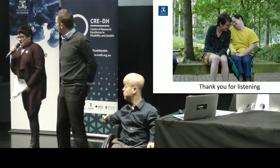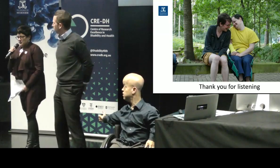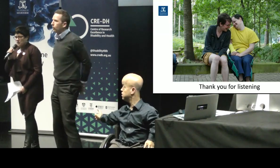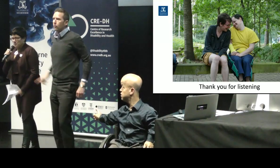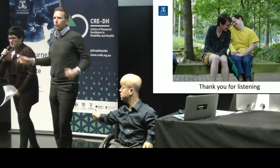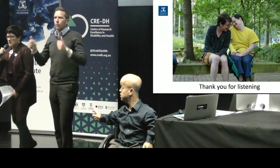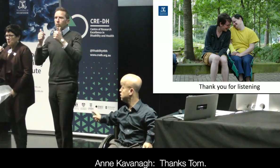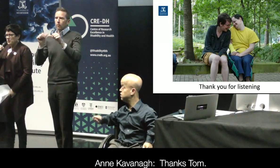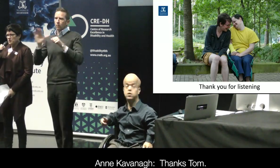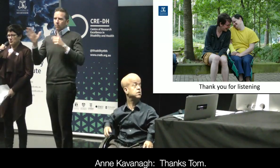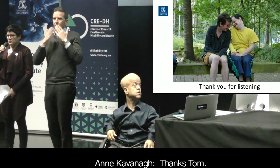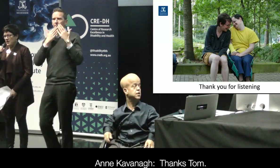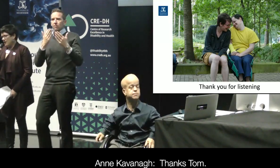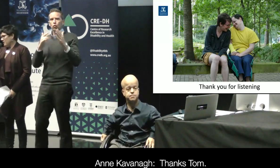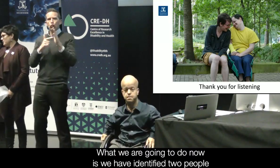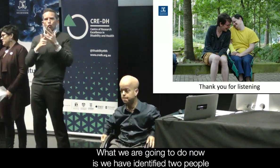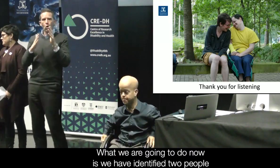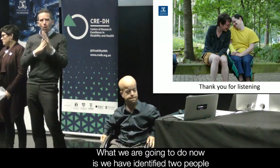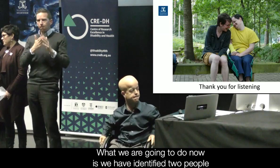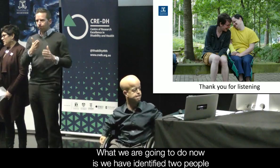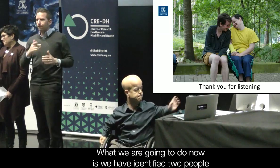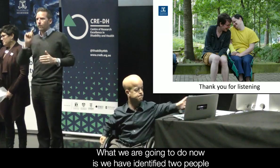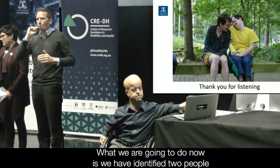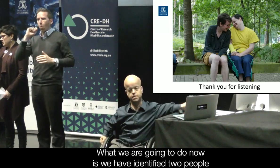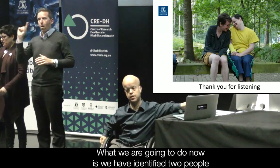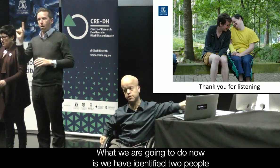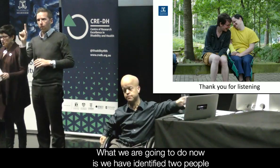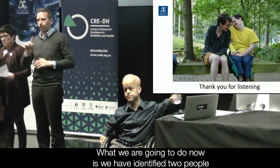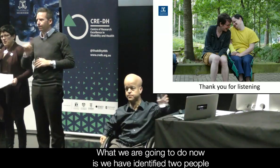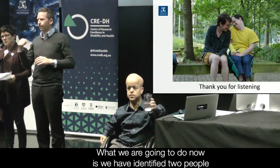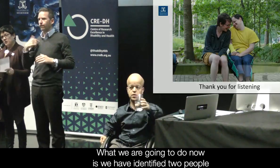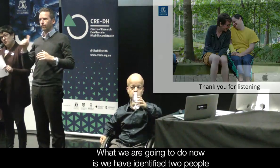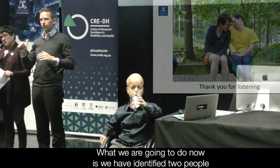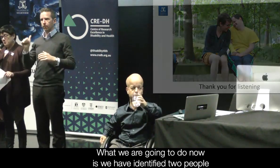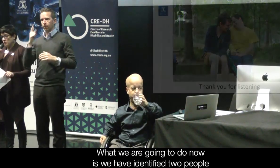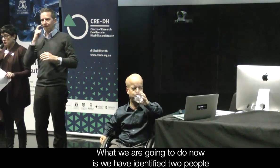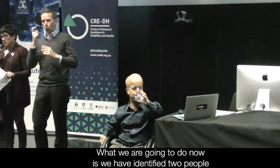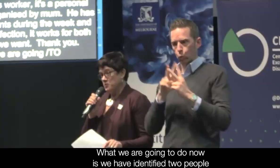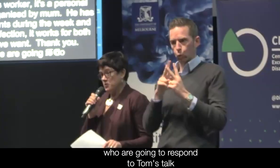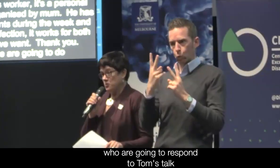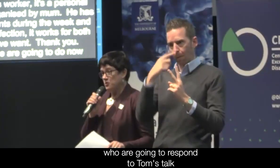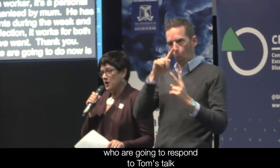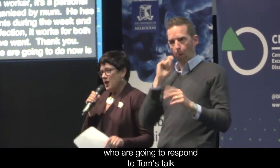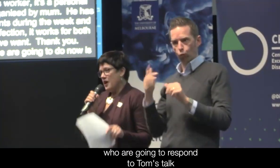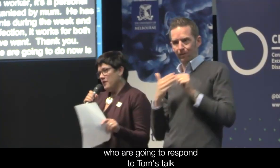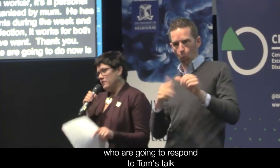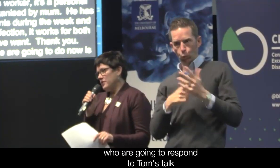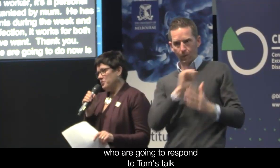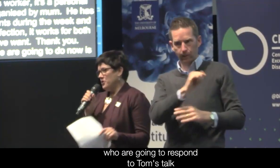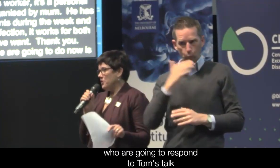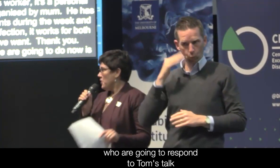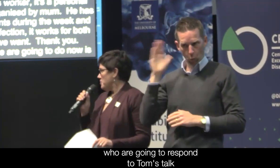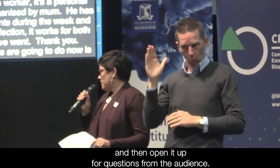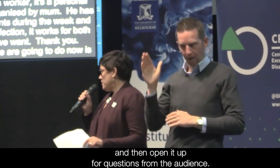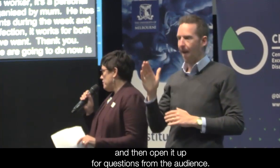speaker. Thanks, Tom. So what we're going to do now is we've identified two people who are going to respond to Tom's talk, and